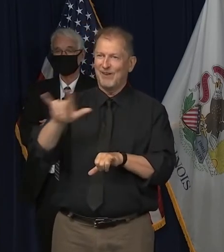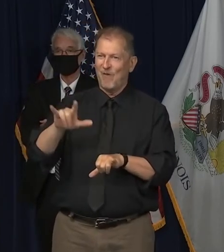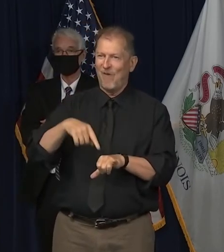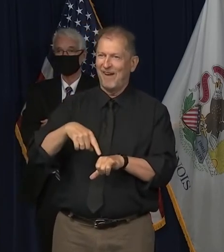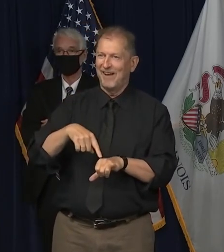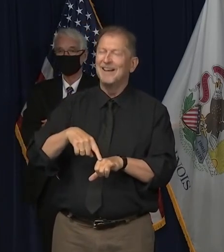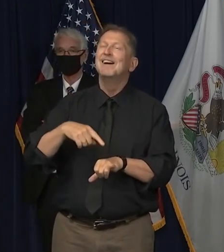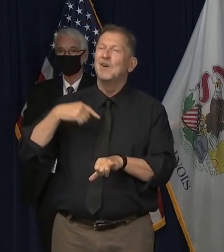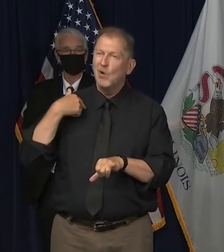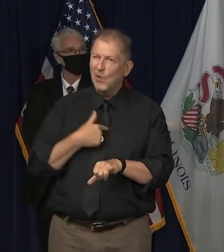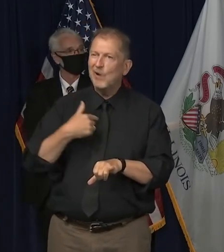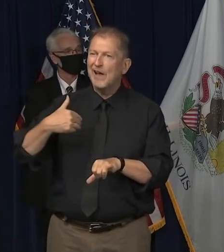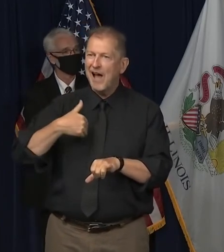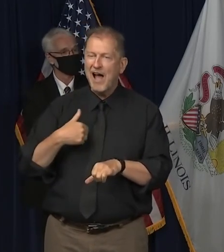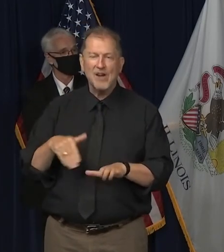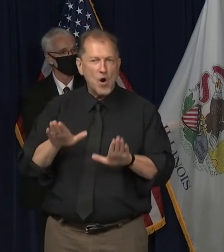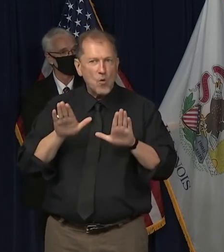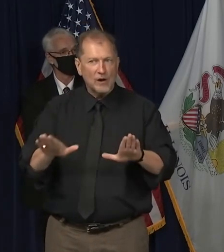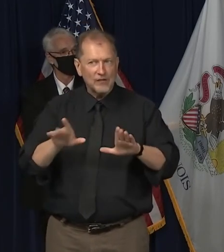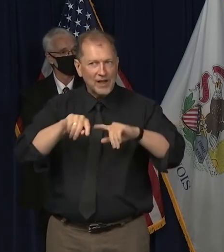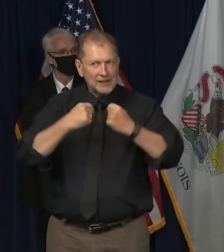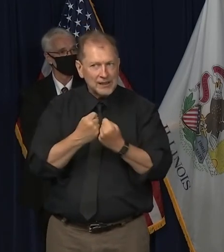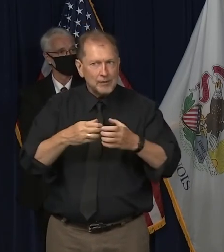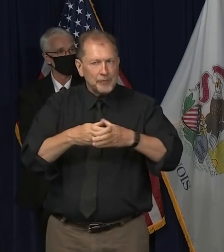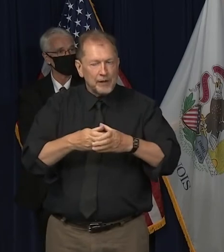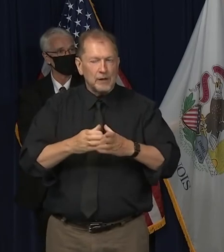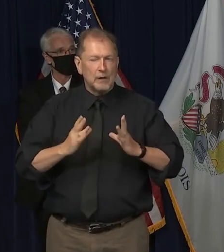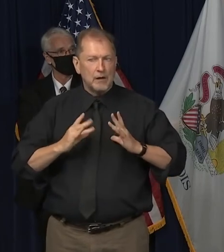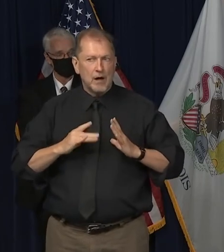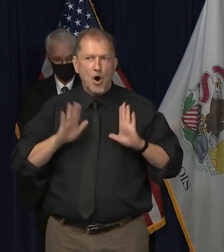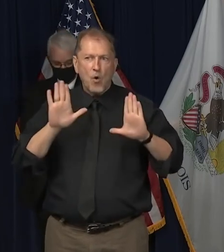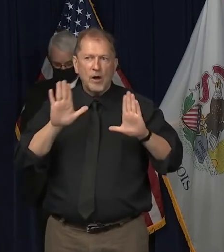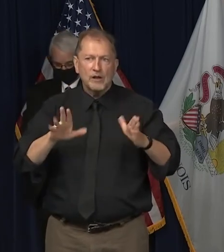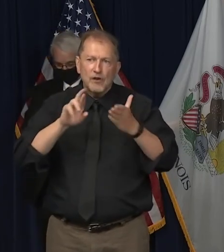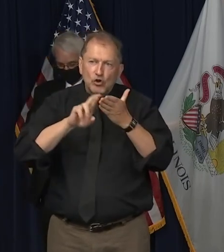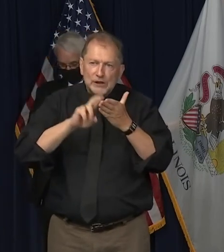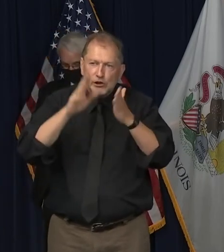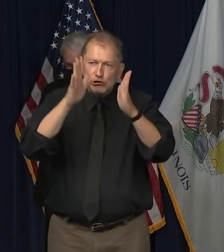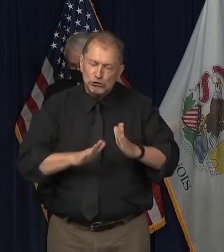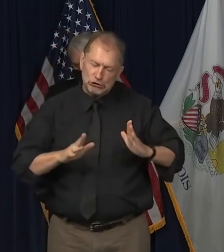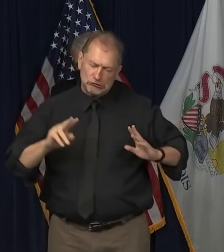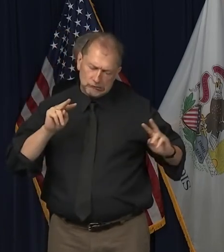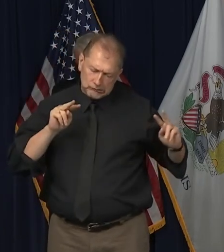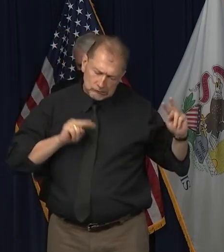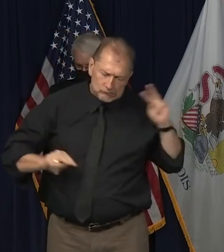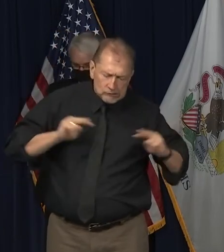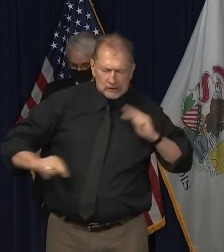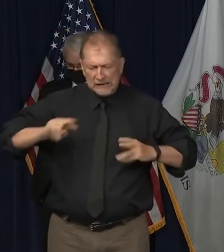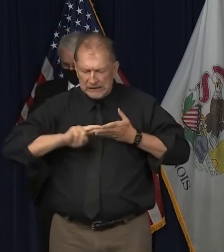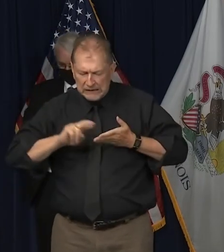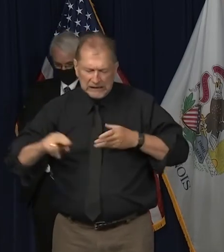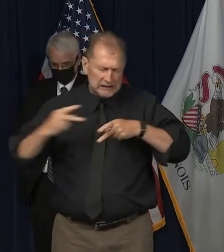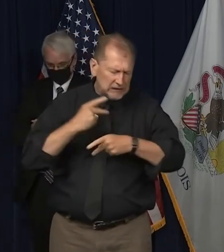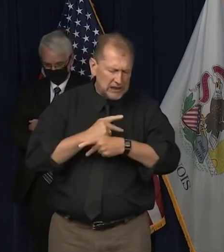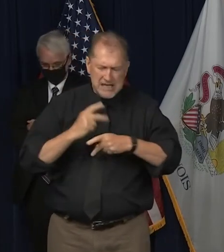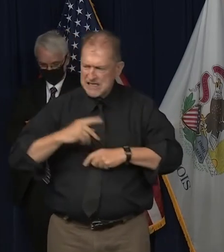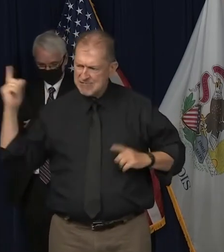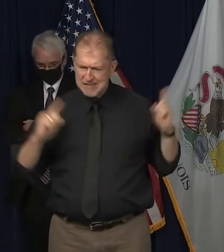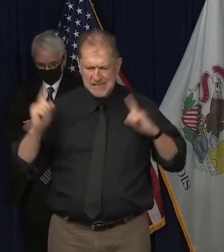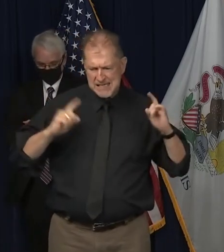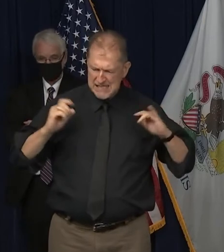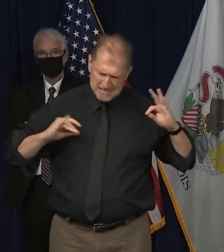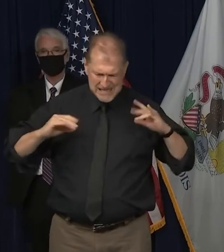to a huge team of amazingly dedicated, talented researchers who came together so quickly to